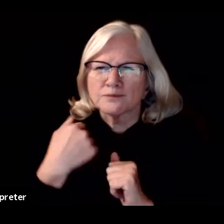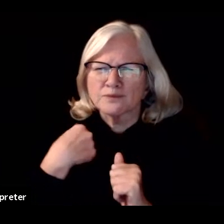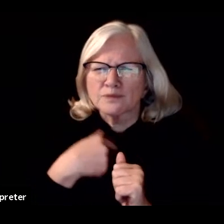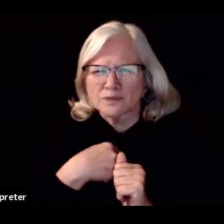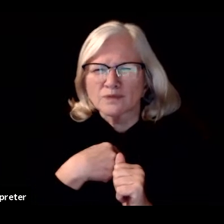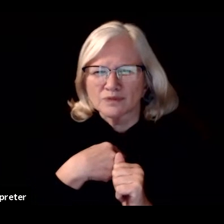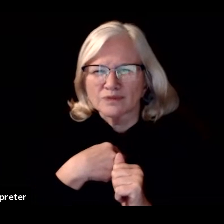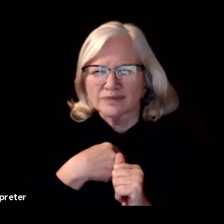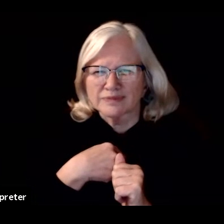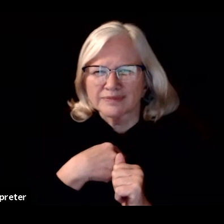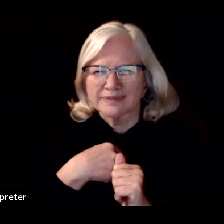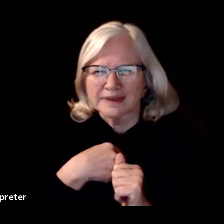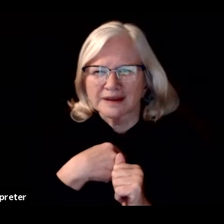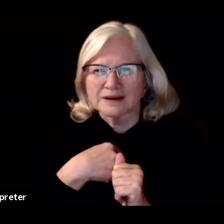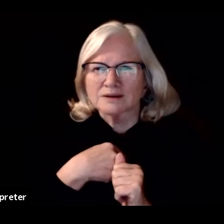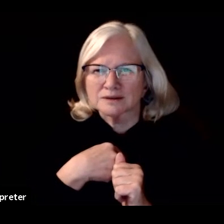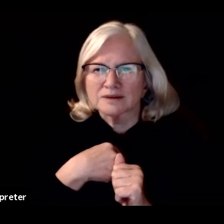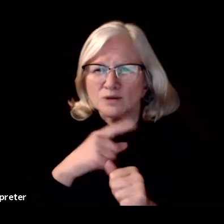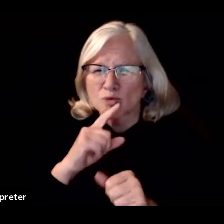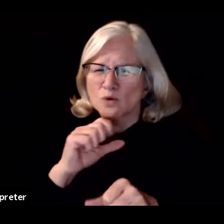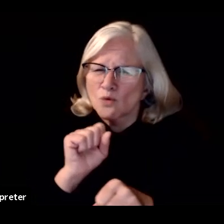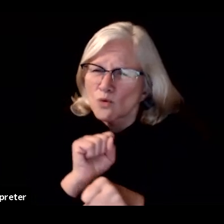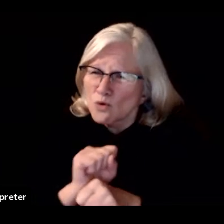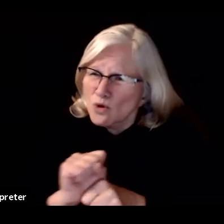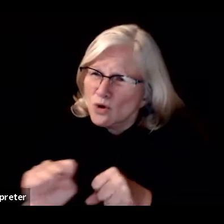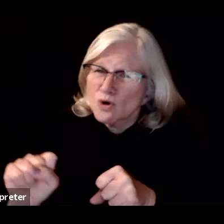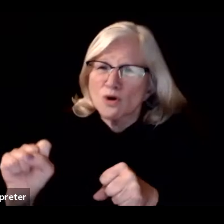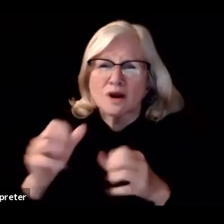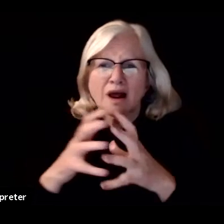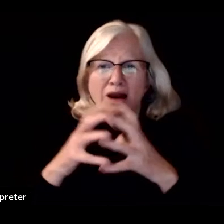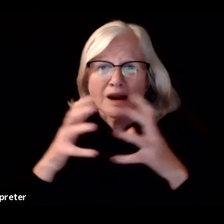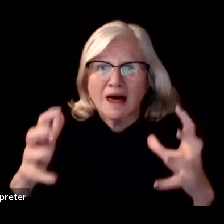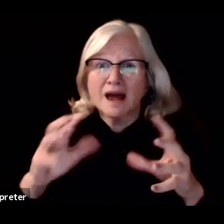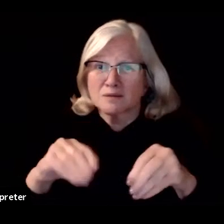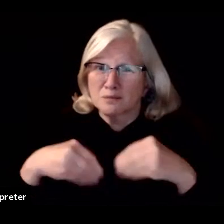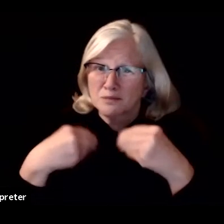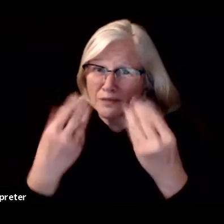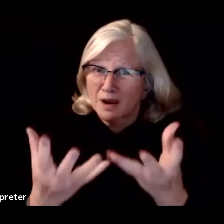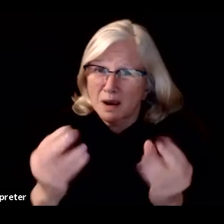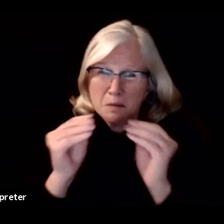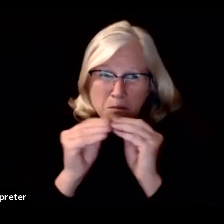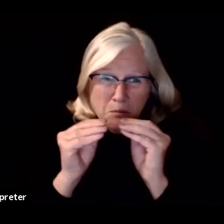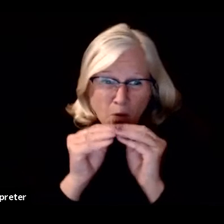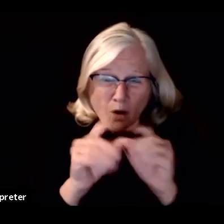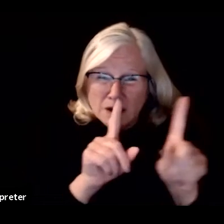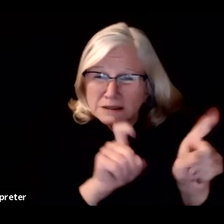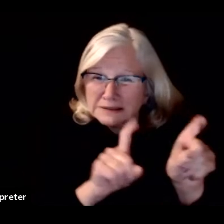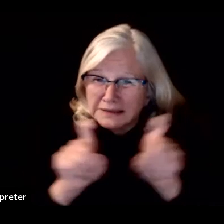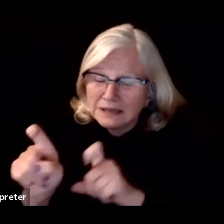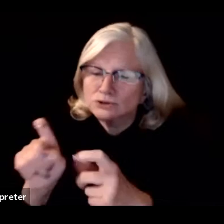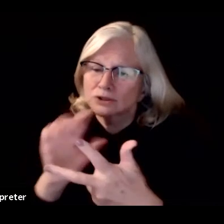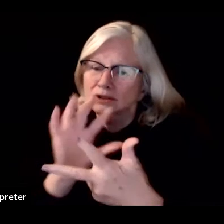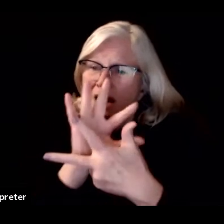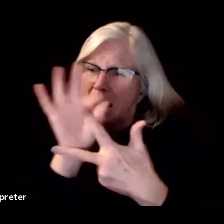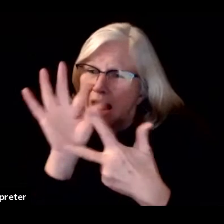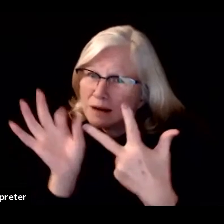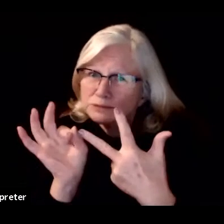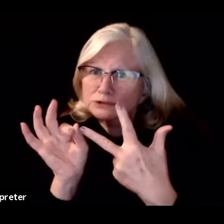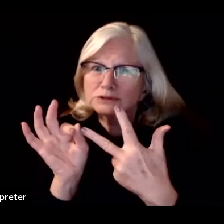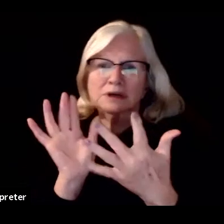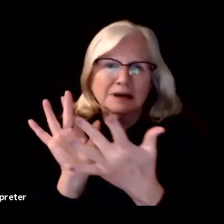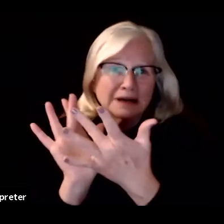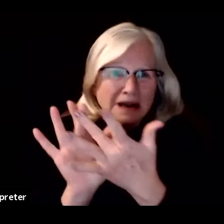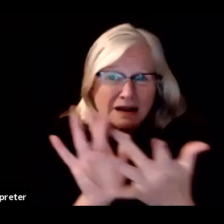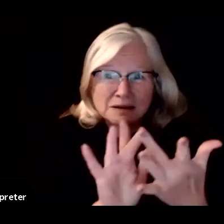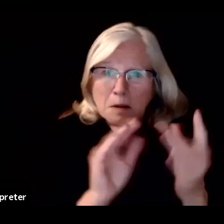for Minnesotans, to try to remove barriers to make more options available to more people. We've done it in the